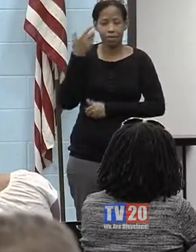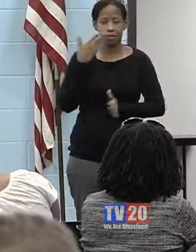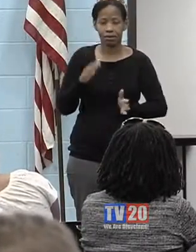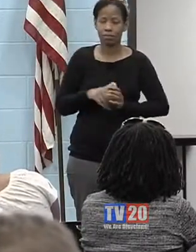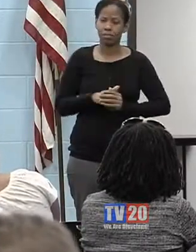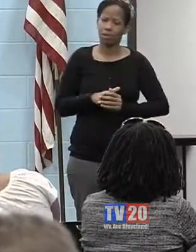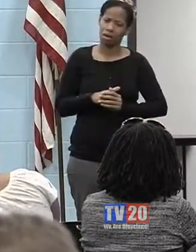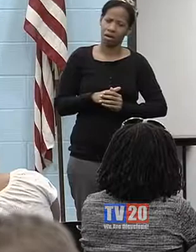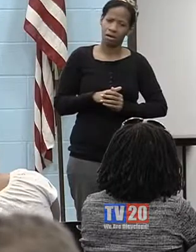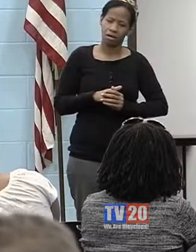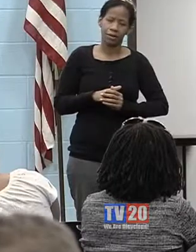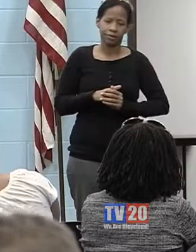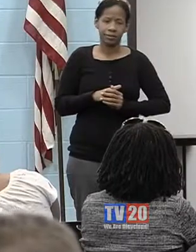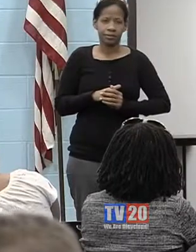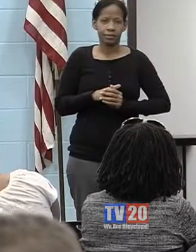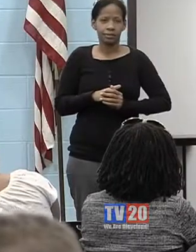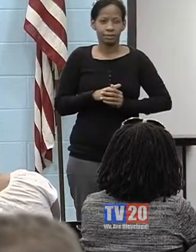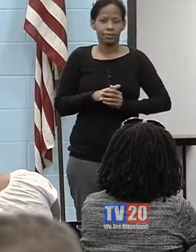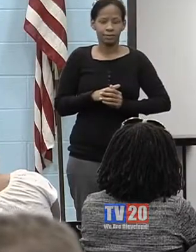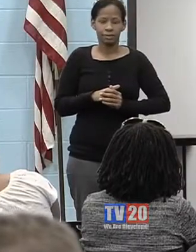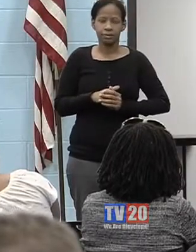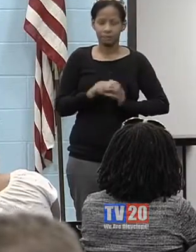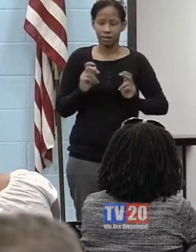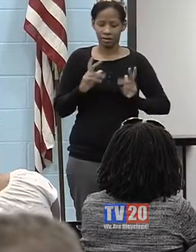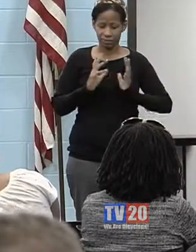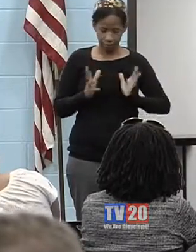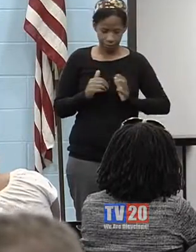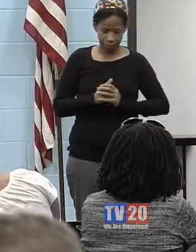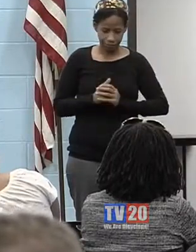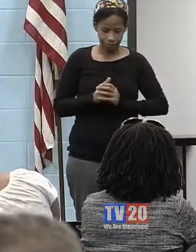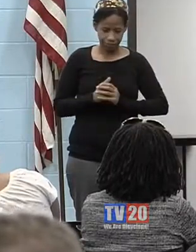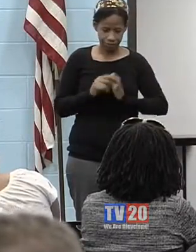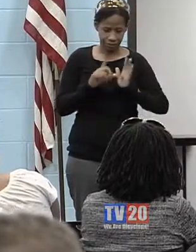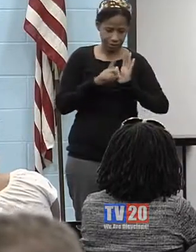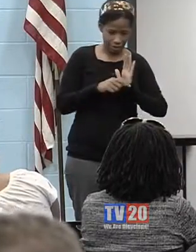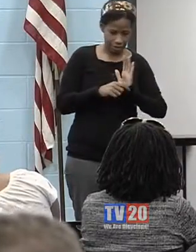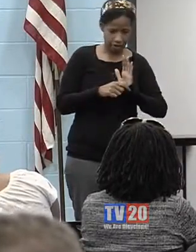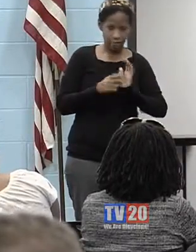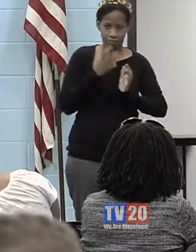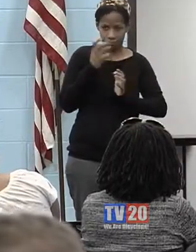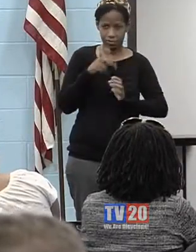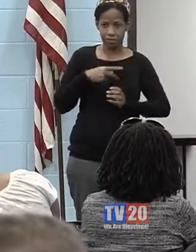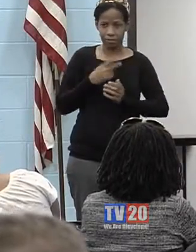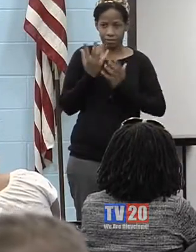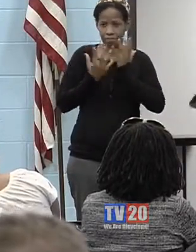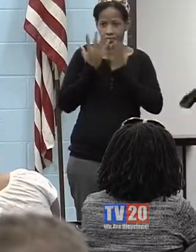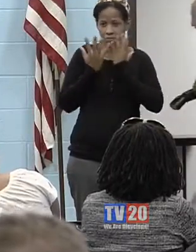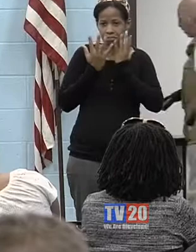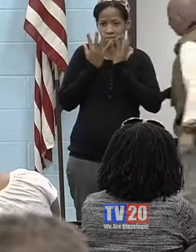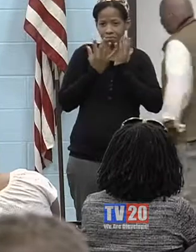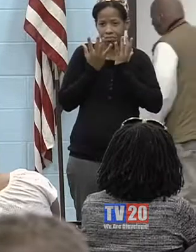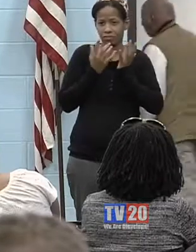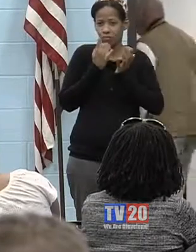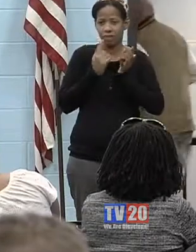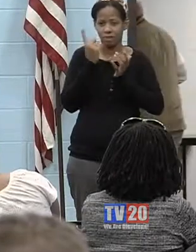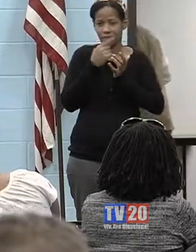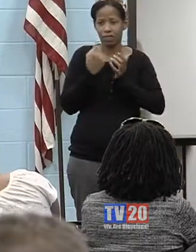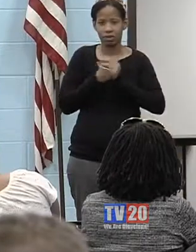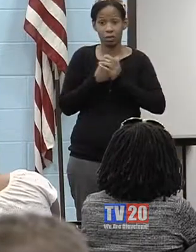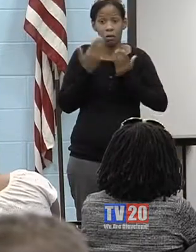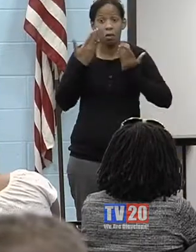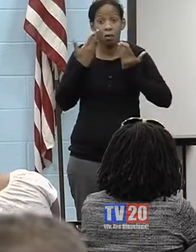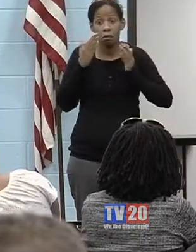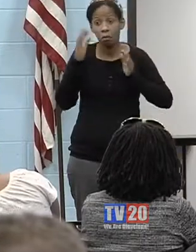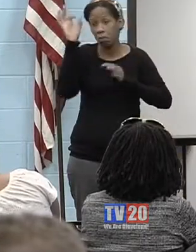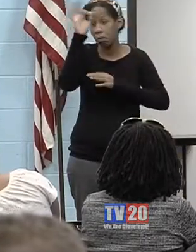smart person really hates finding out something they didn't know. So they don't know that, they get angry, and then they get embarrassed. And they said, oh, I didn't